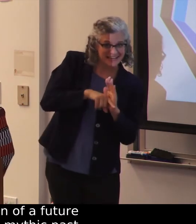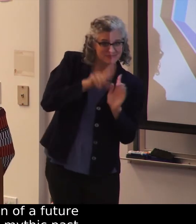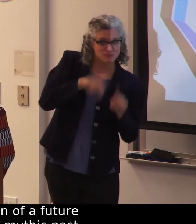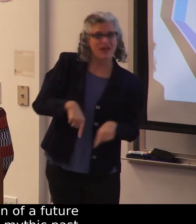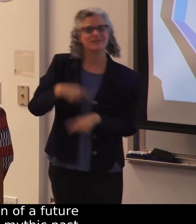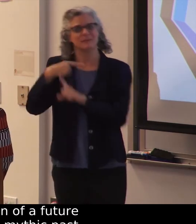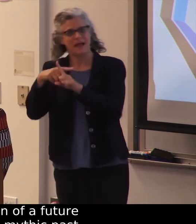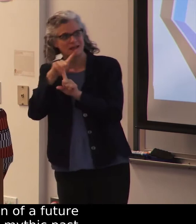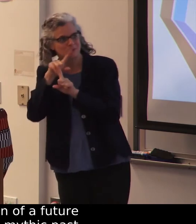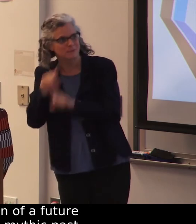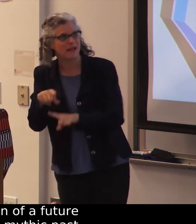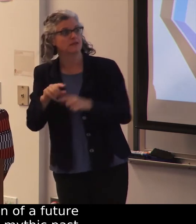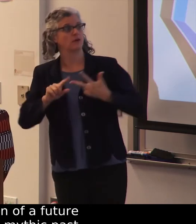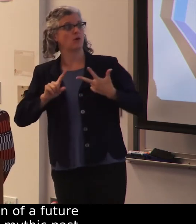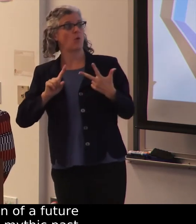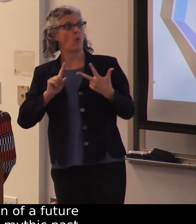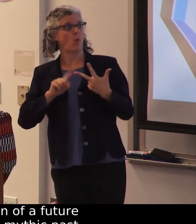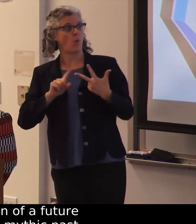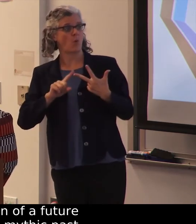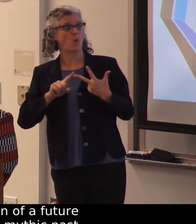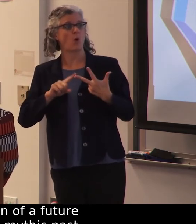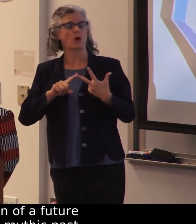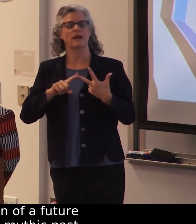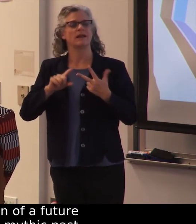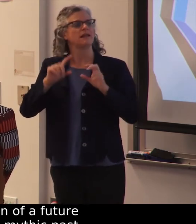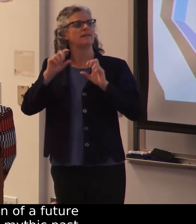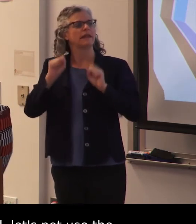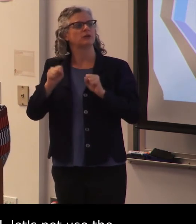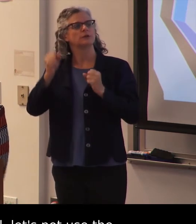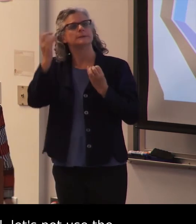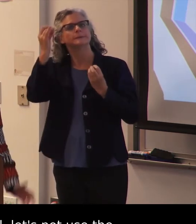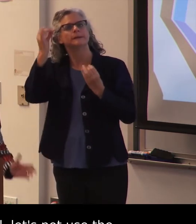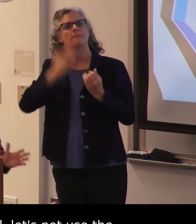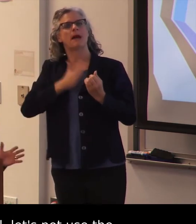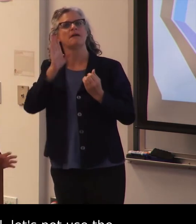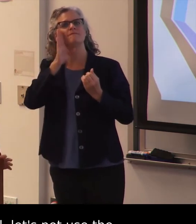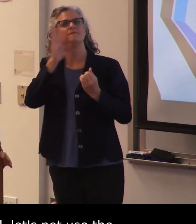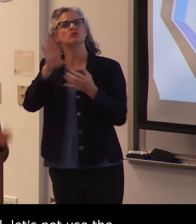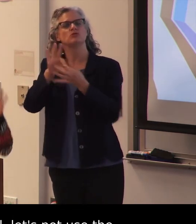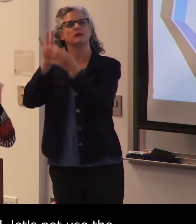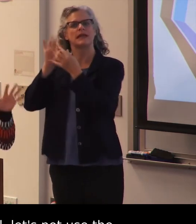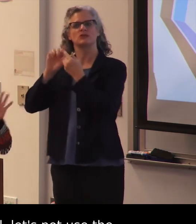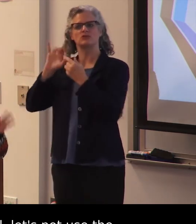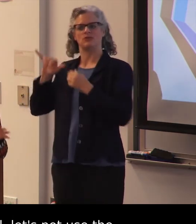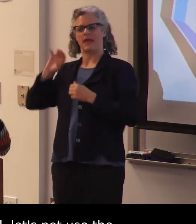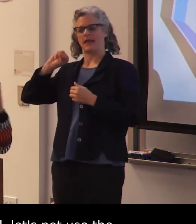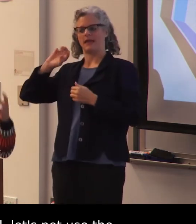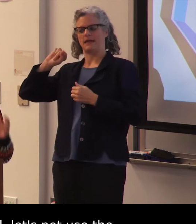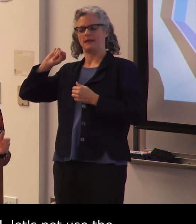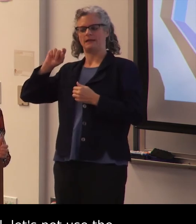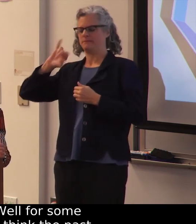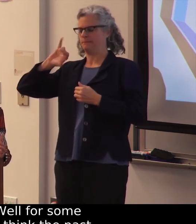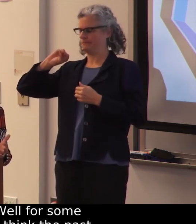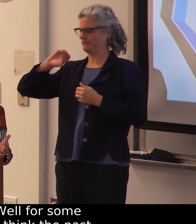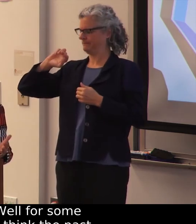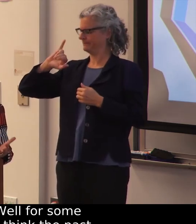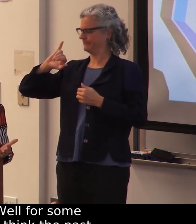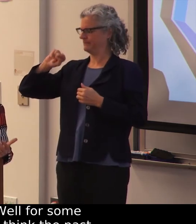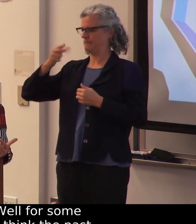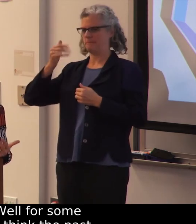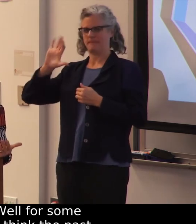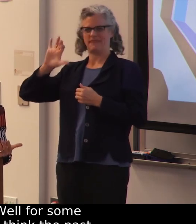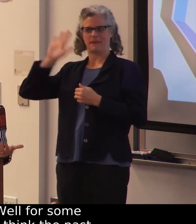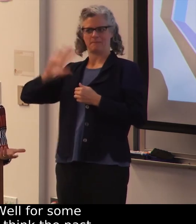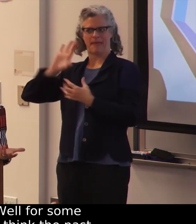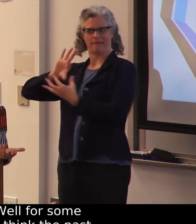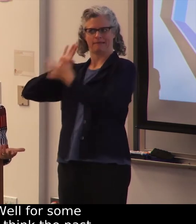exploration of a future role in this mythic past. A number of scholars really think, well, let's not use the term heritage because it points to the past. Well, for some